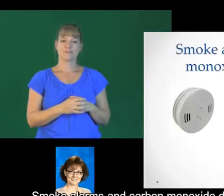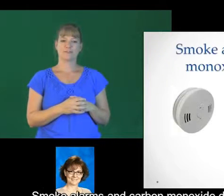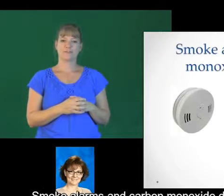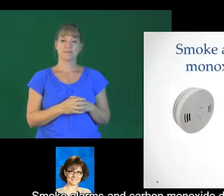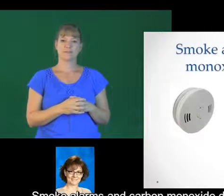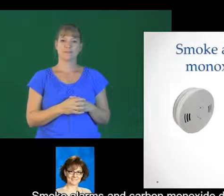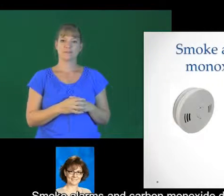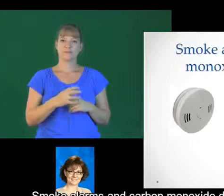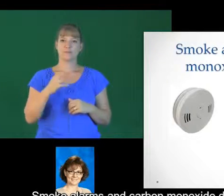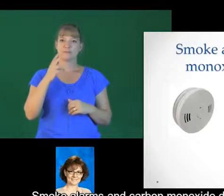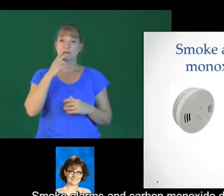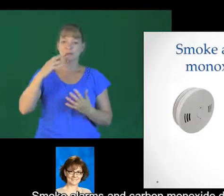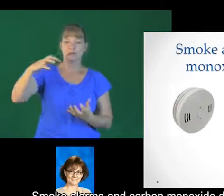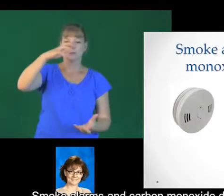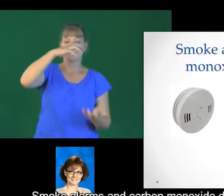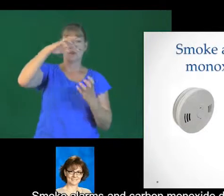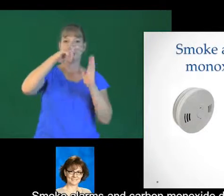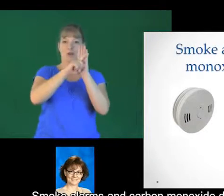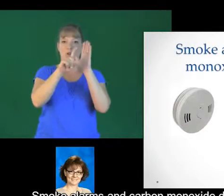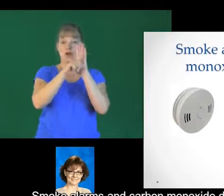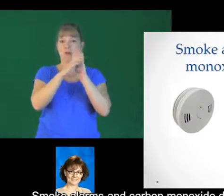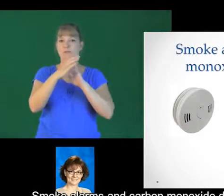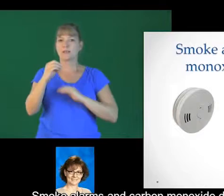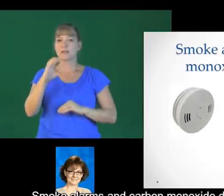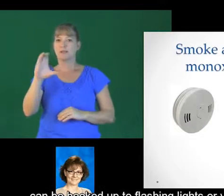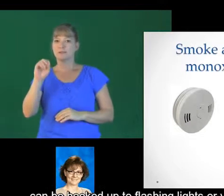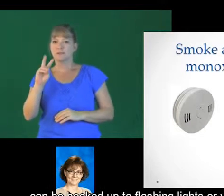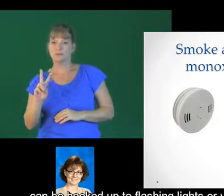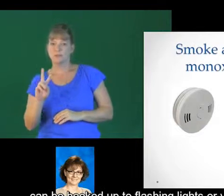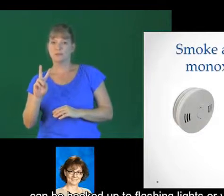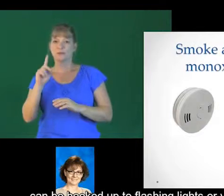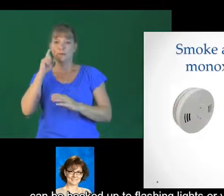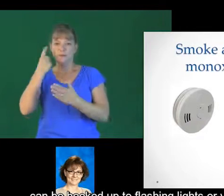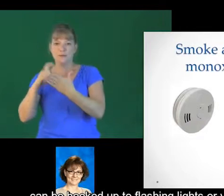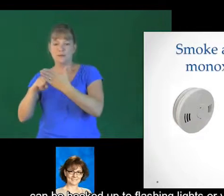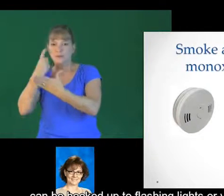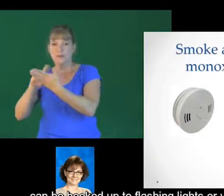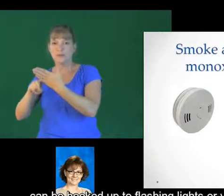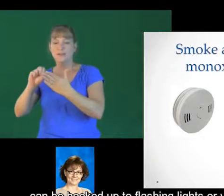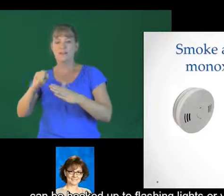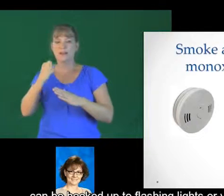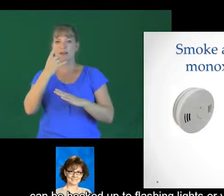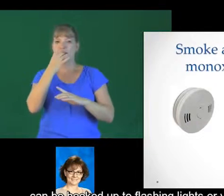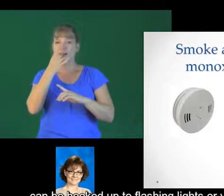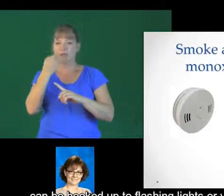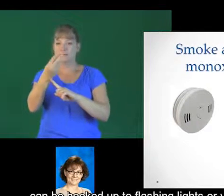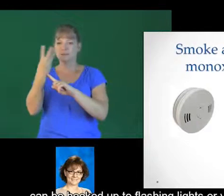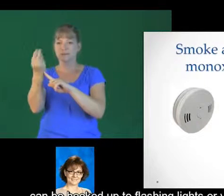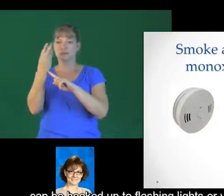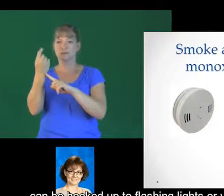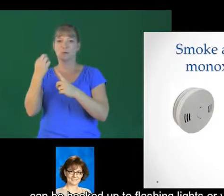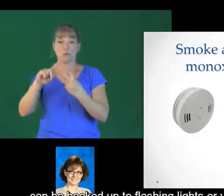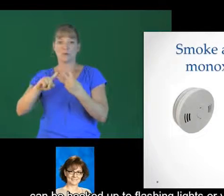Smoke alarms and carbon monoxide detectors can be hooked up to flashing lights or vibrators.